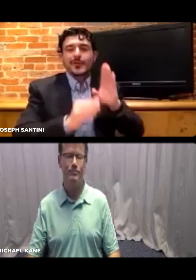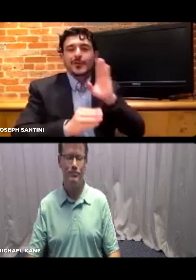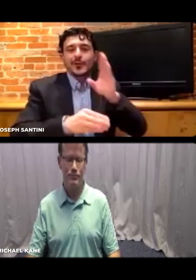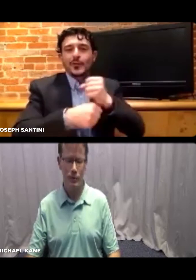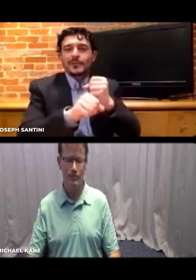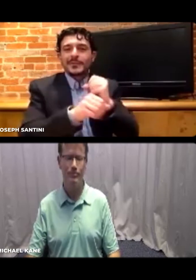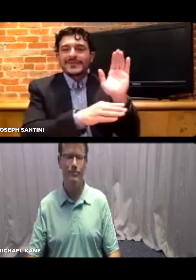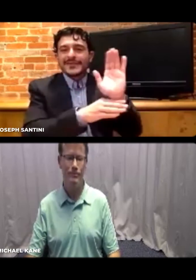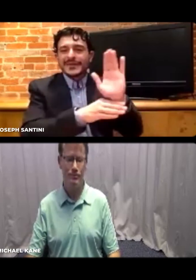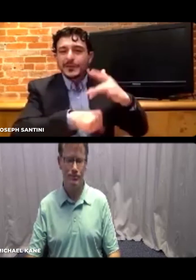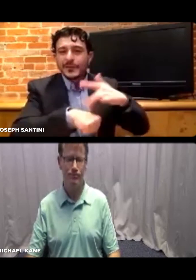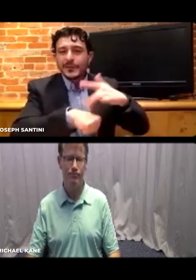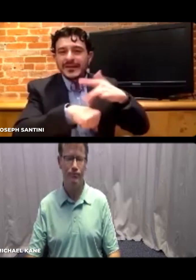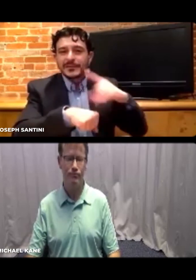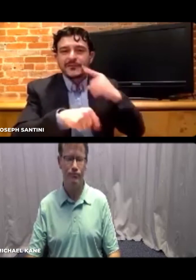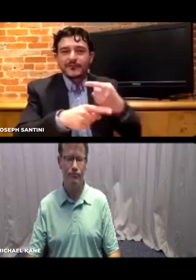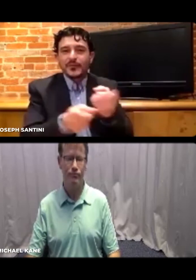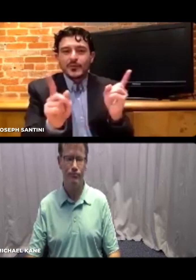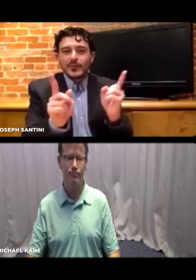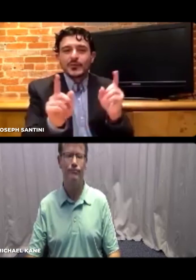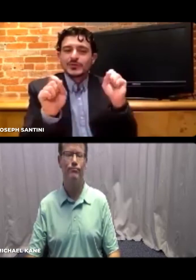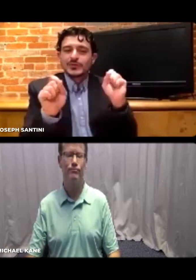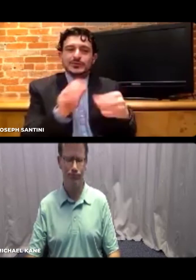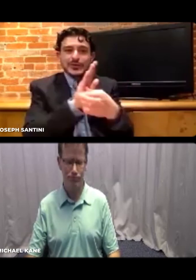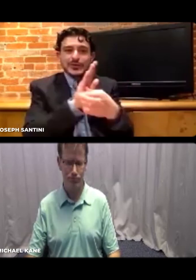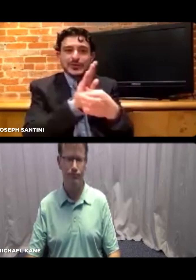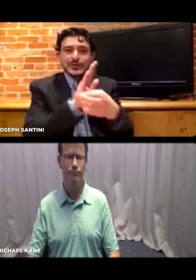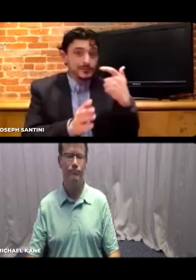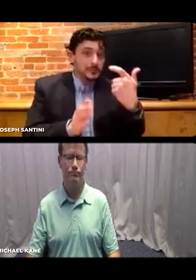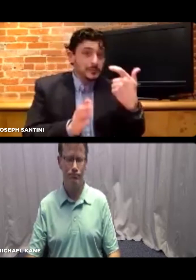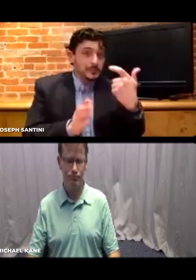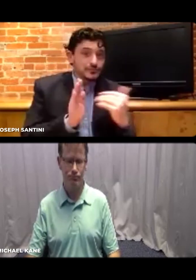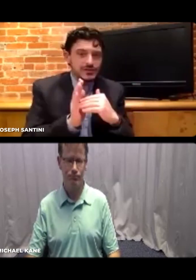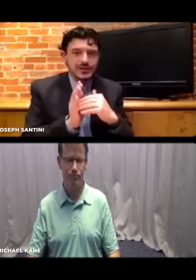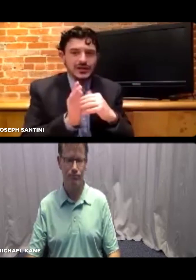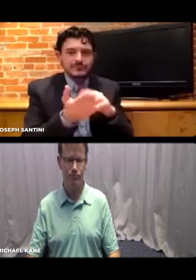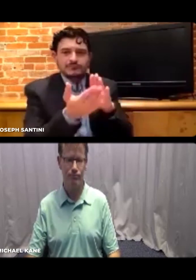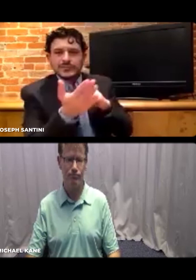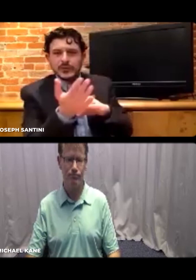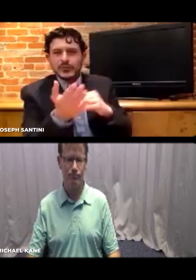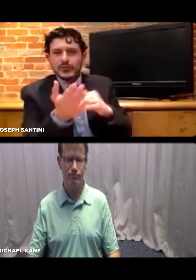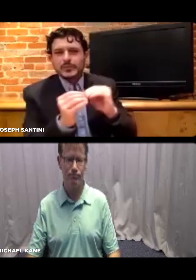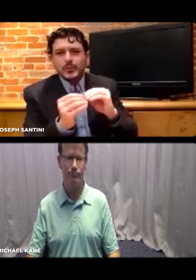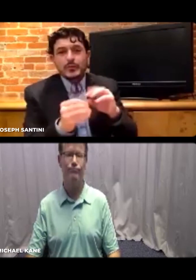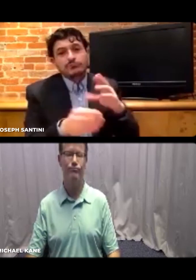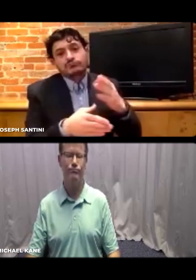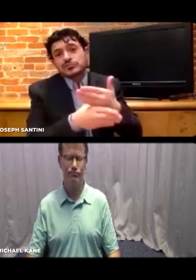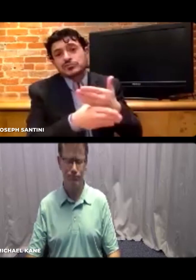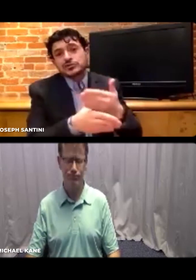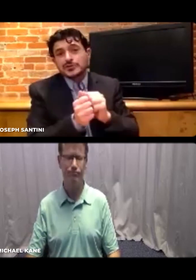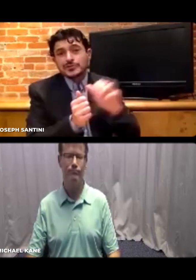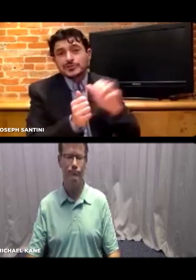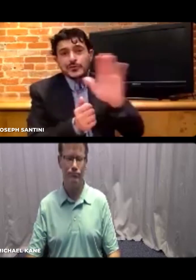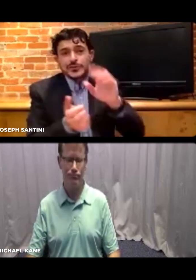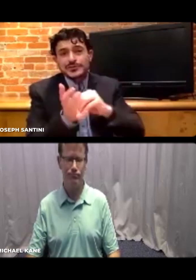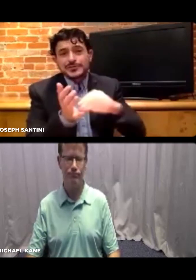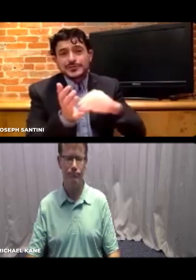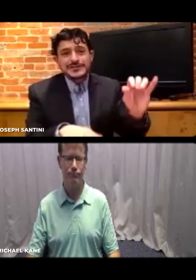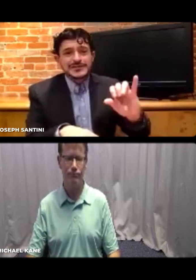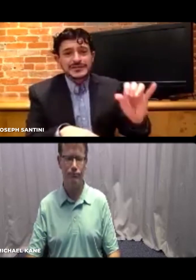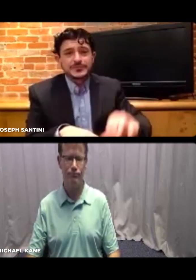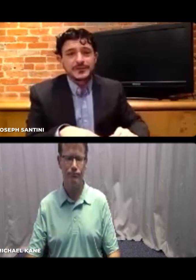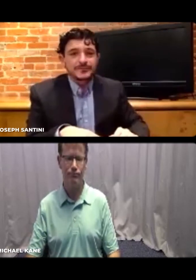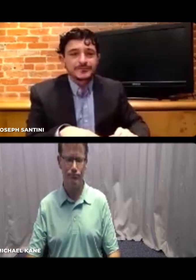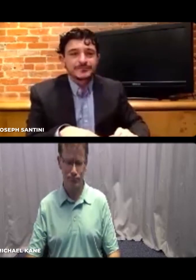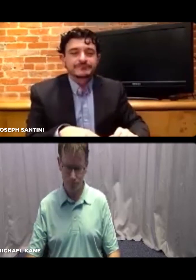month for us to make our videos accessible for everyone. So keep your eyes peeled and keep looking forward to the date when you